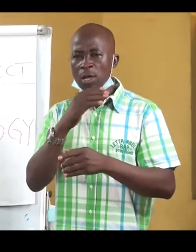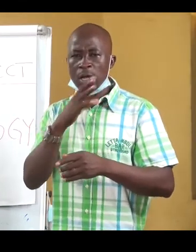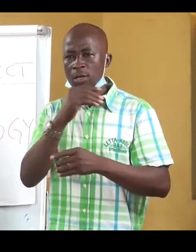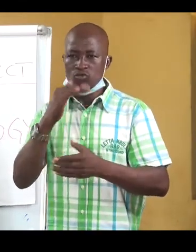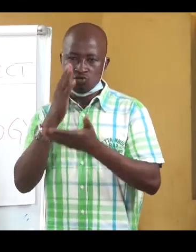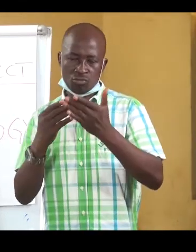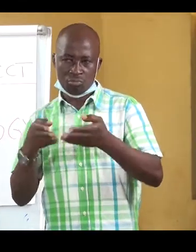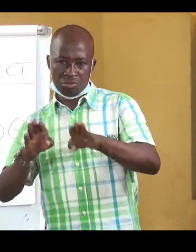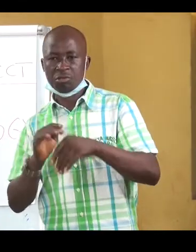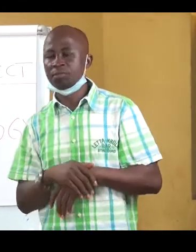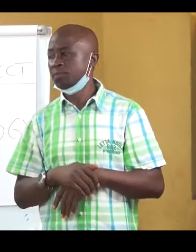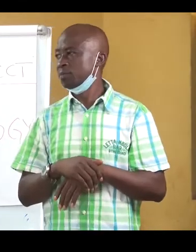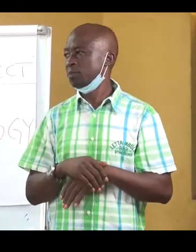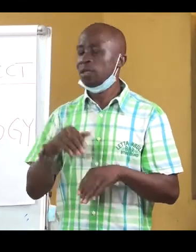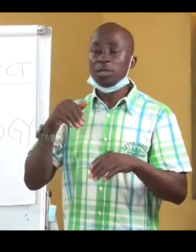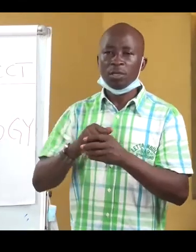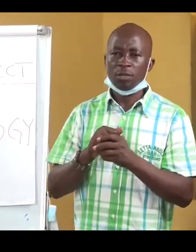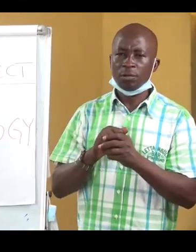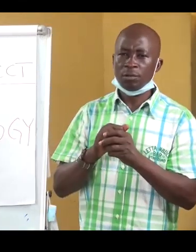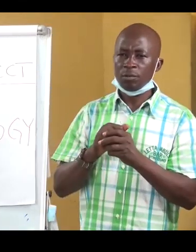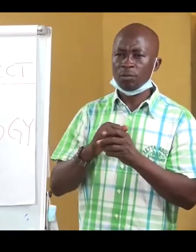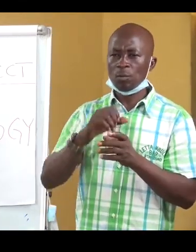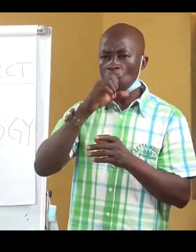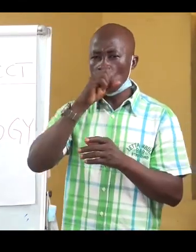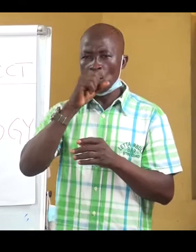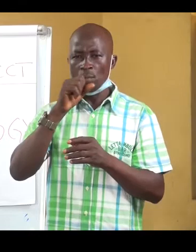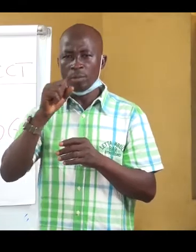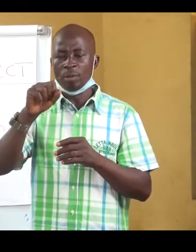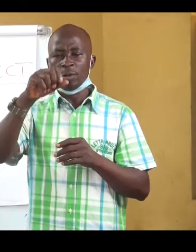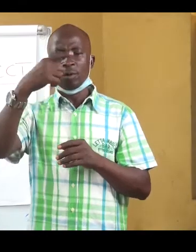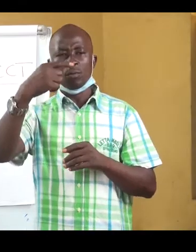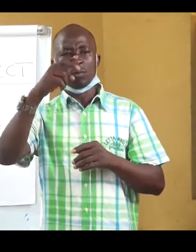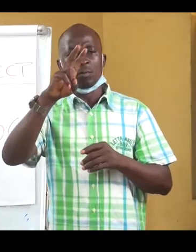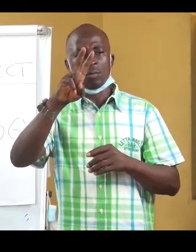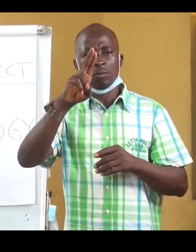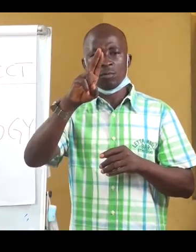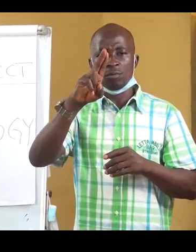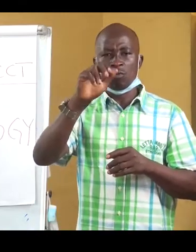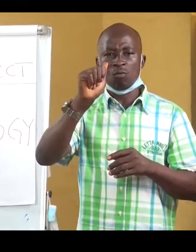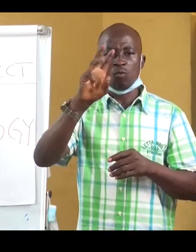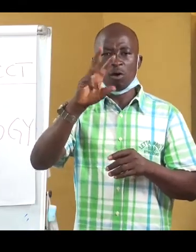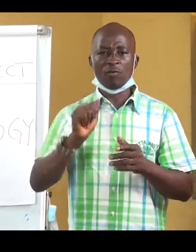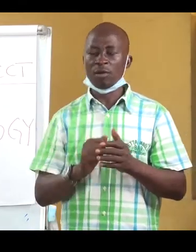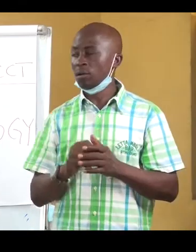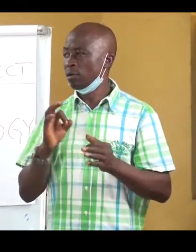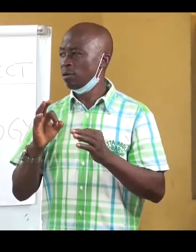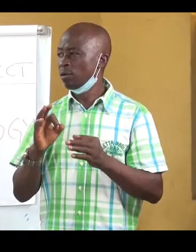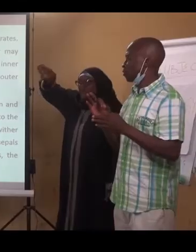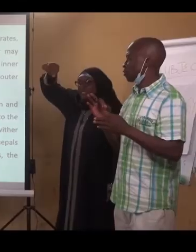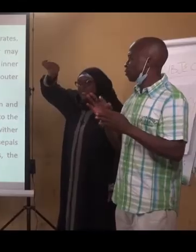persist. Just like in guava, all of you know a guava fruit. So if you look at the guava fruit, apart from the stick which